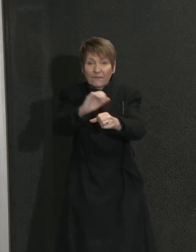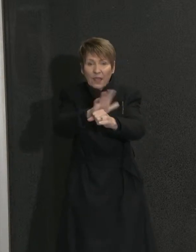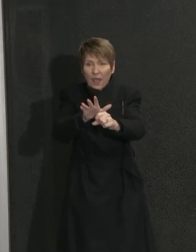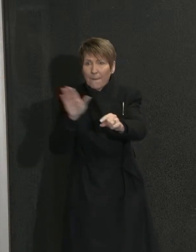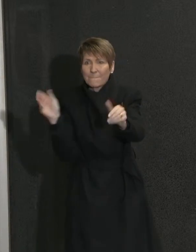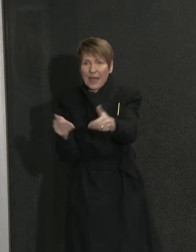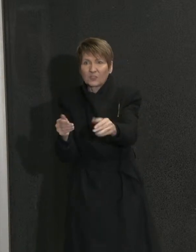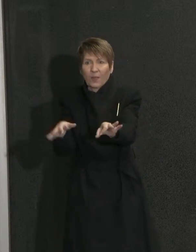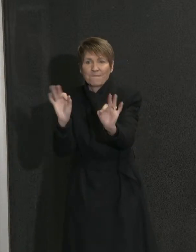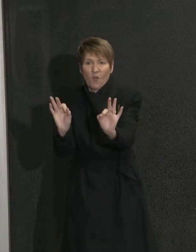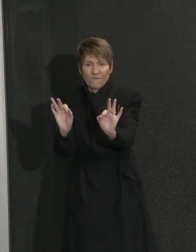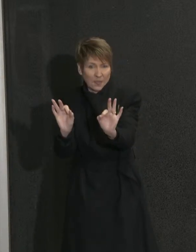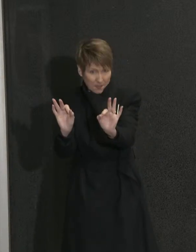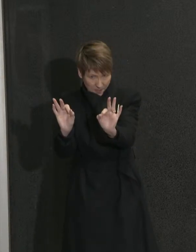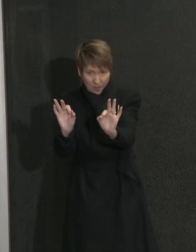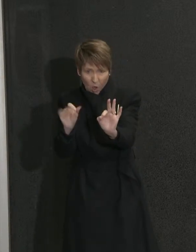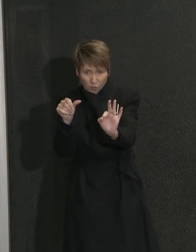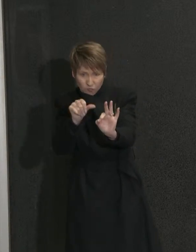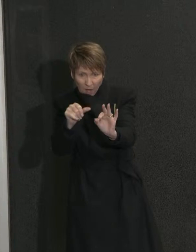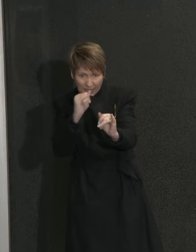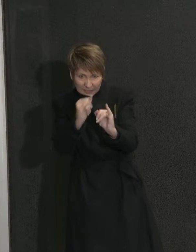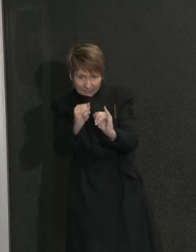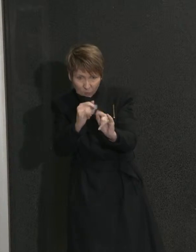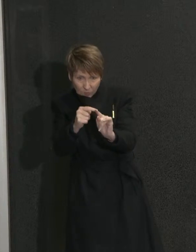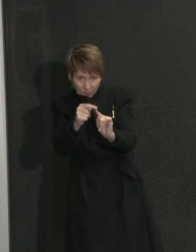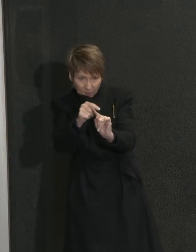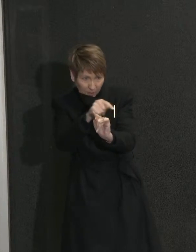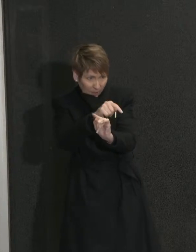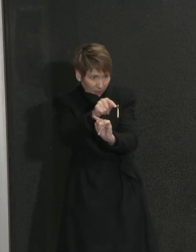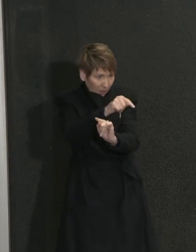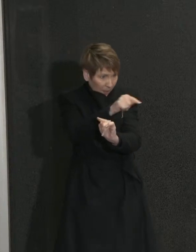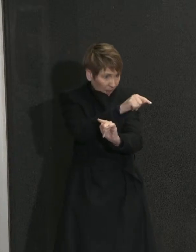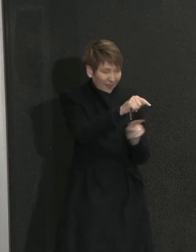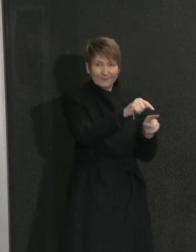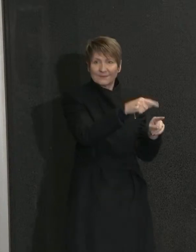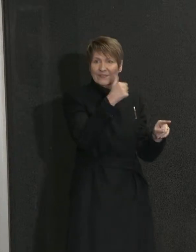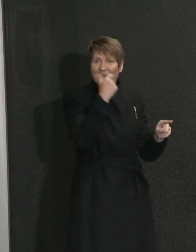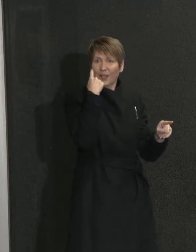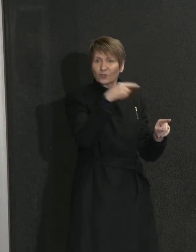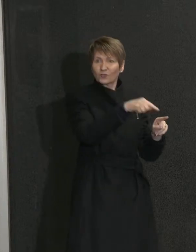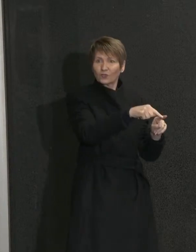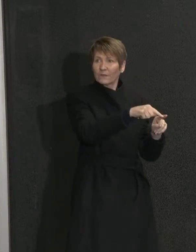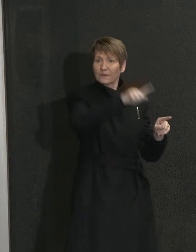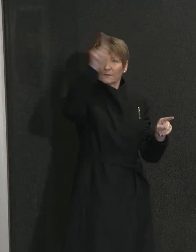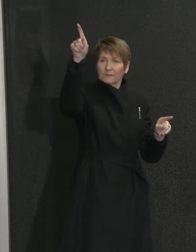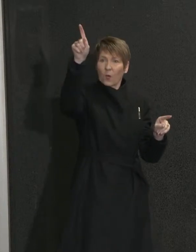why we'll continue to do it on as many cases as we can. And I think some tests are